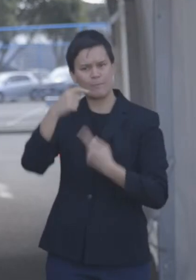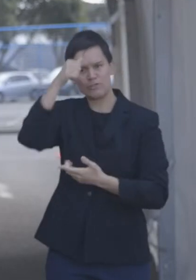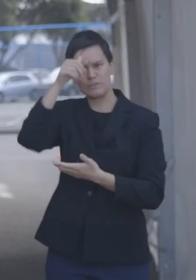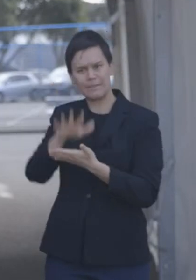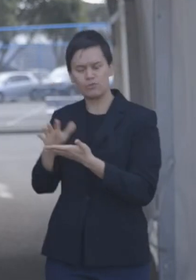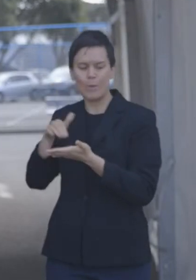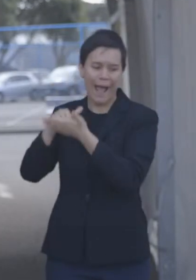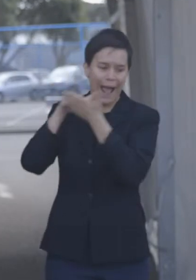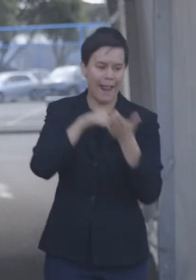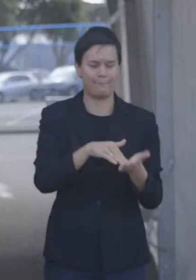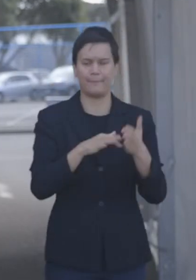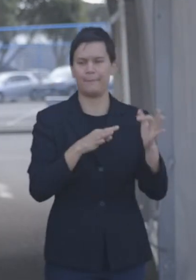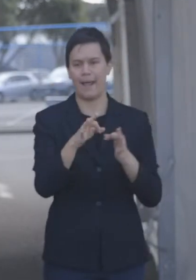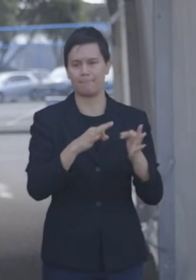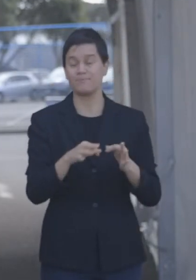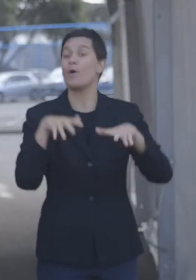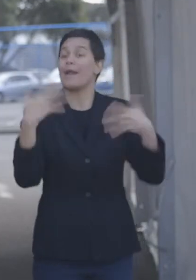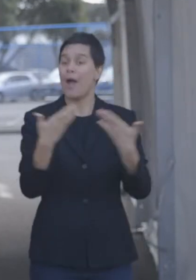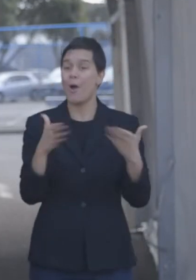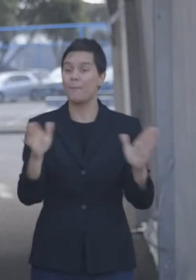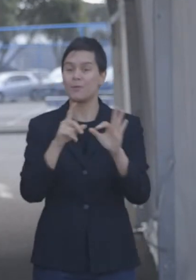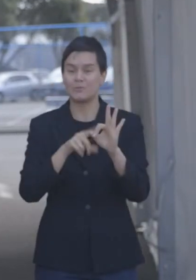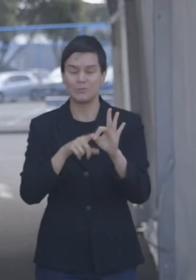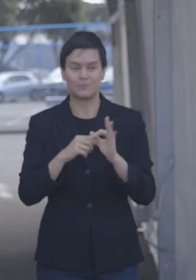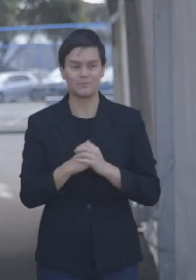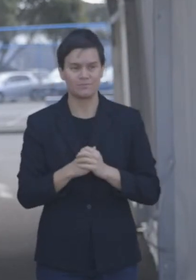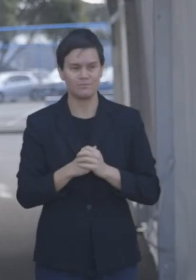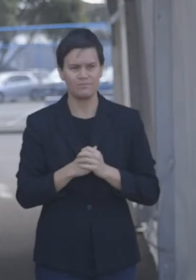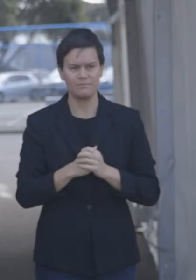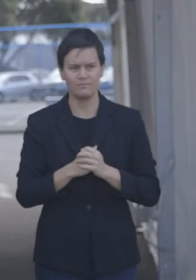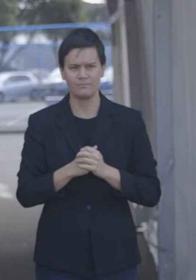and welcome any questions.